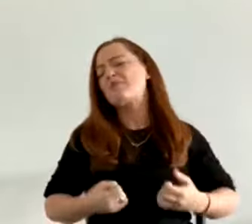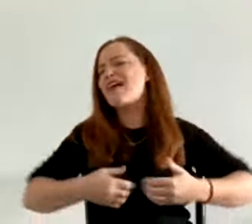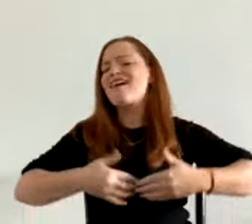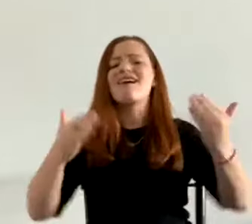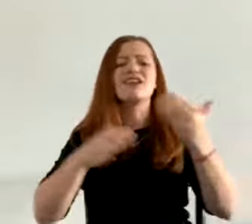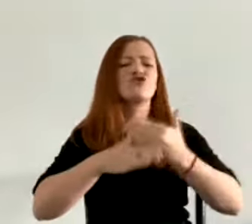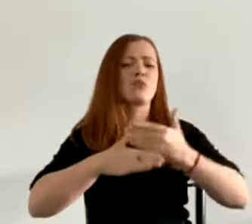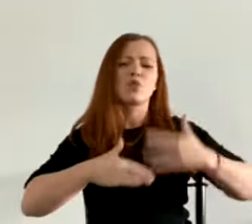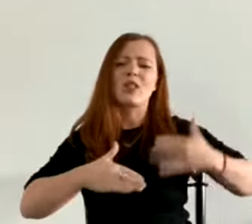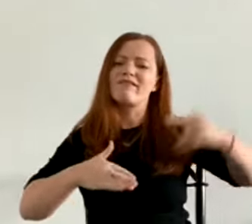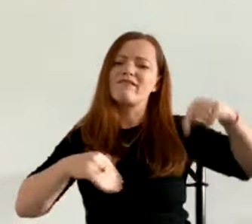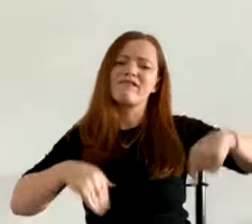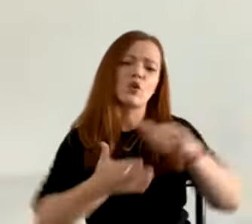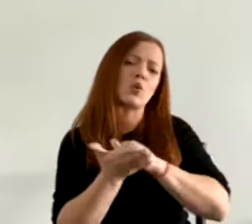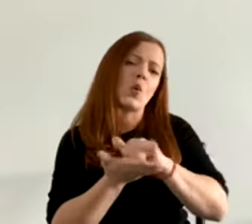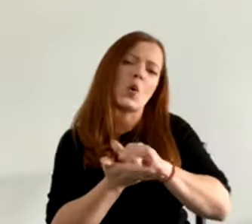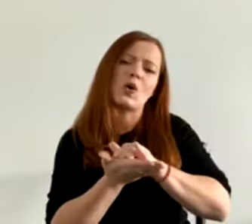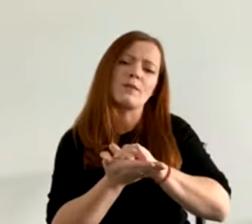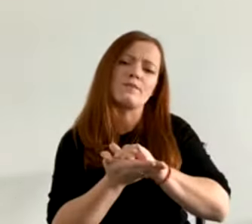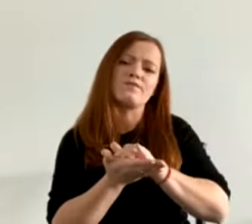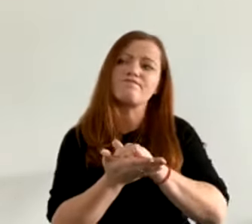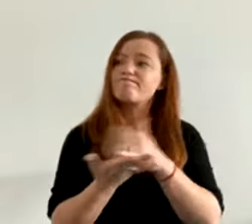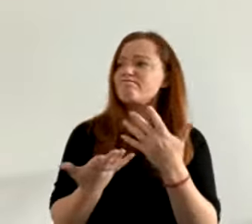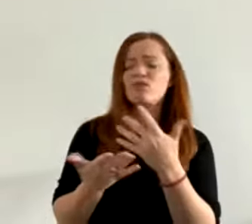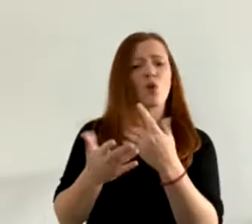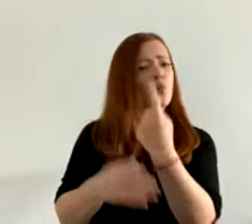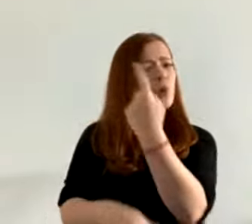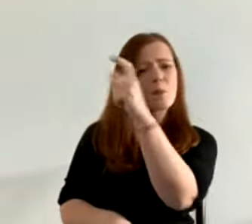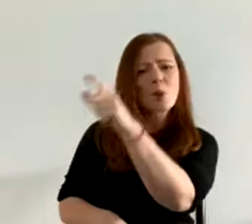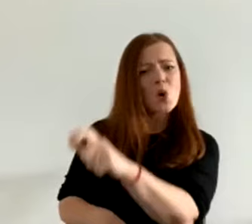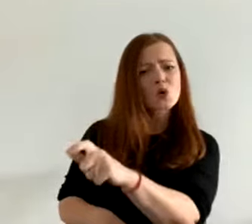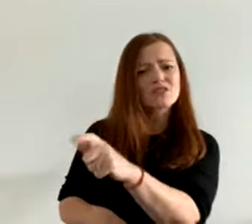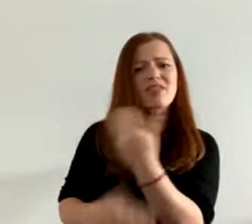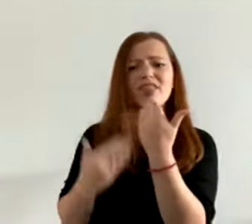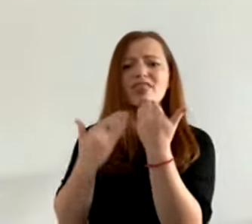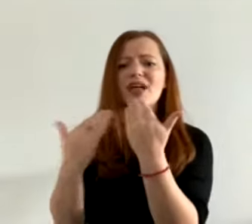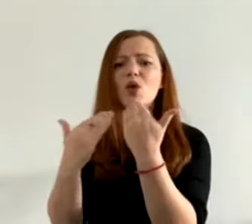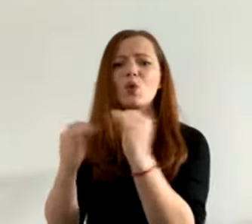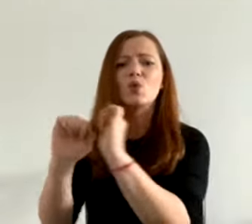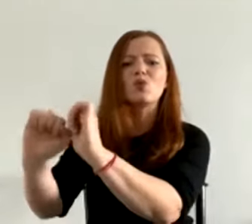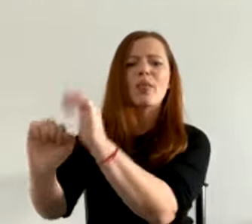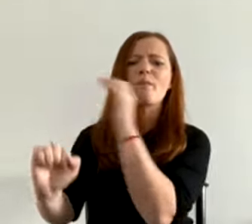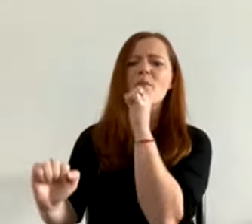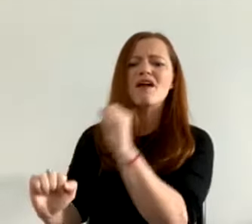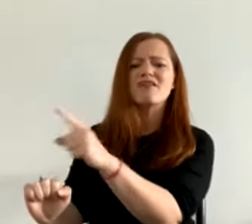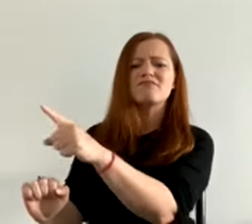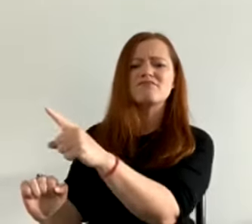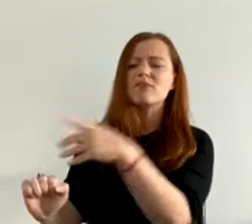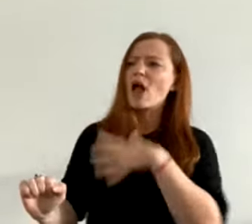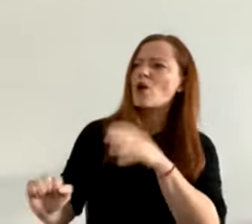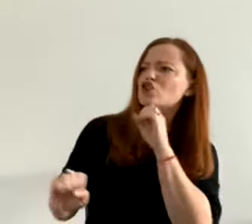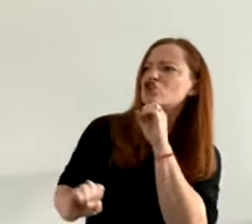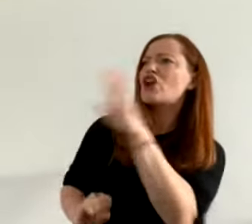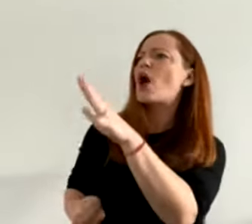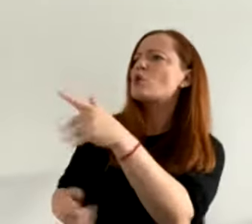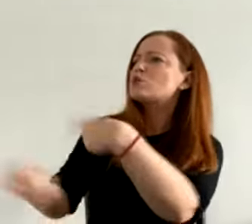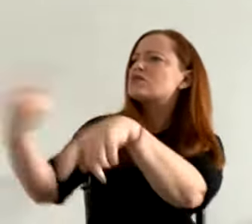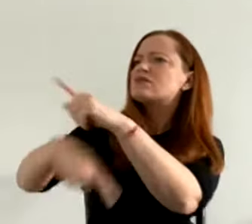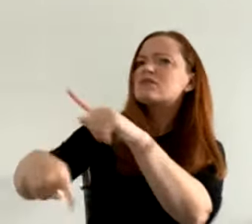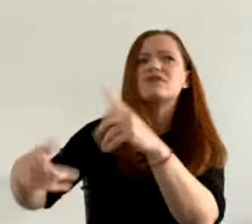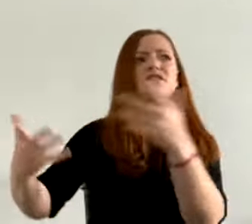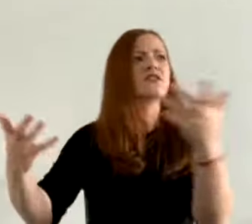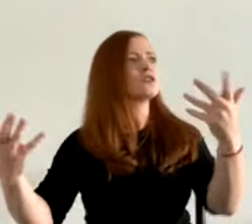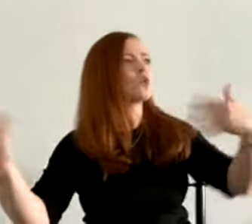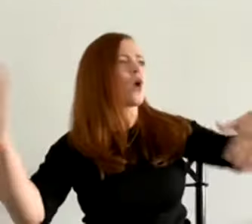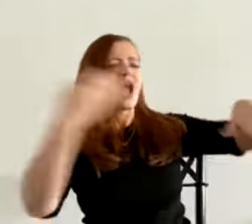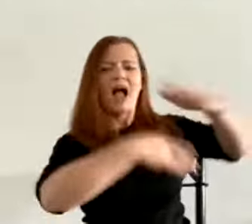live here. Not one pedestrian acknowledged the man or the flag. I wanted to shout down, say anything. There was attitude on